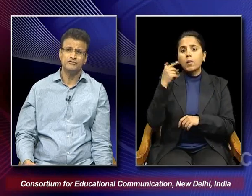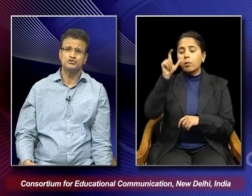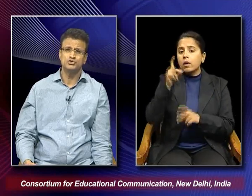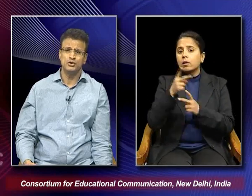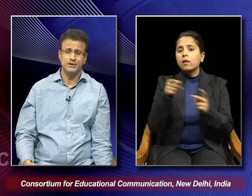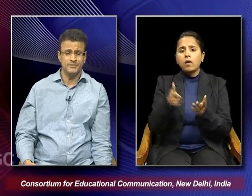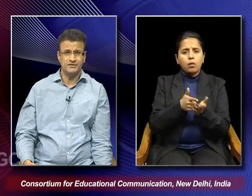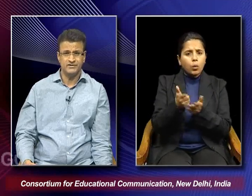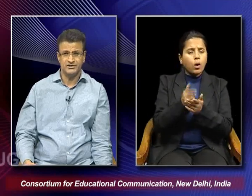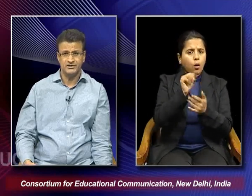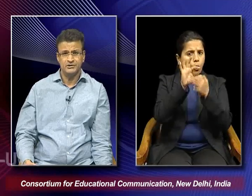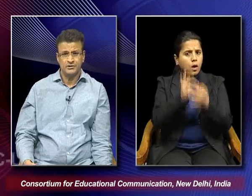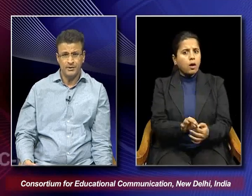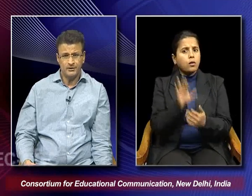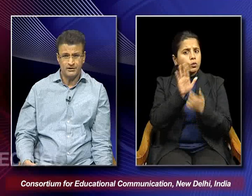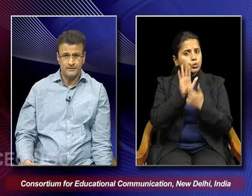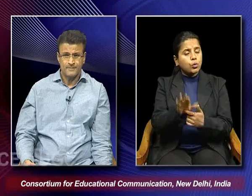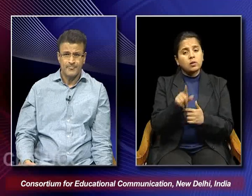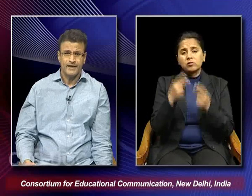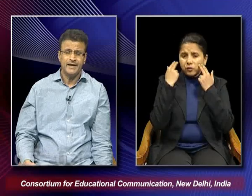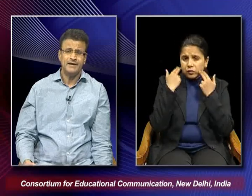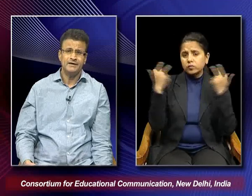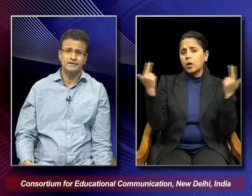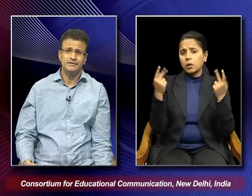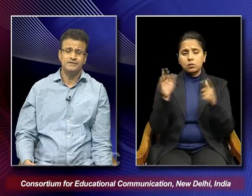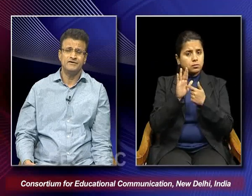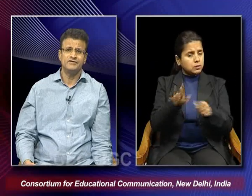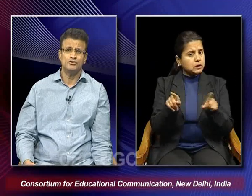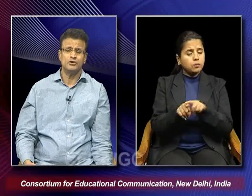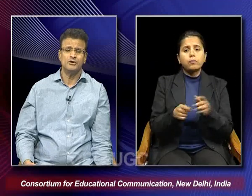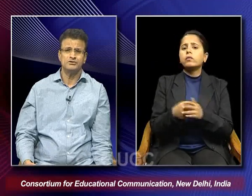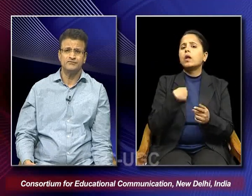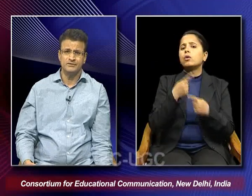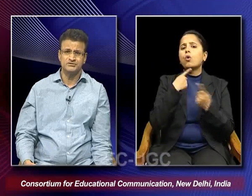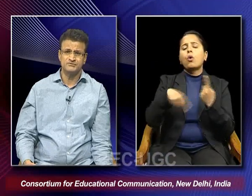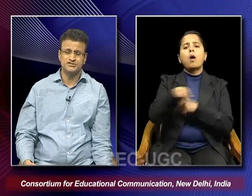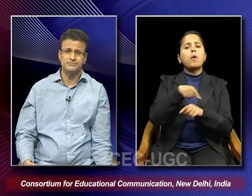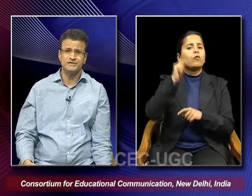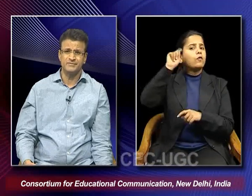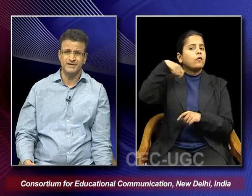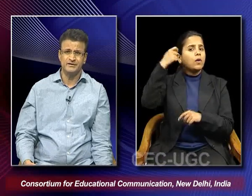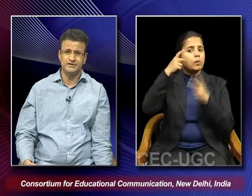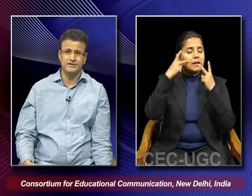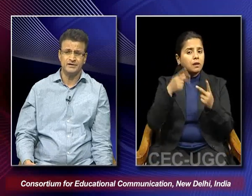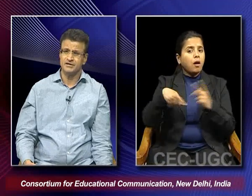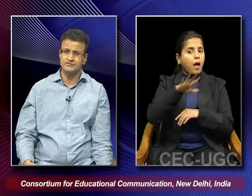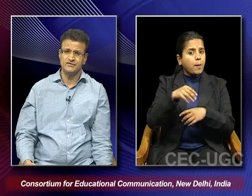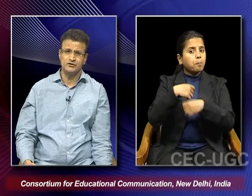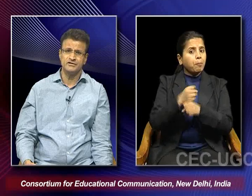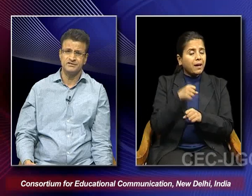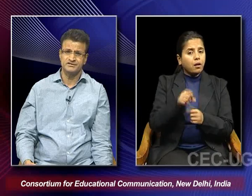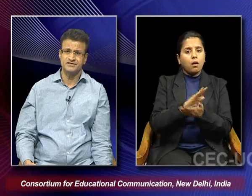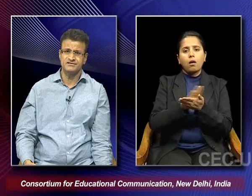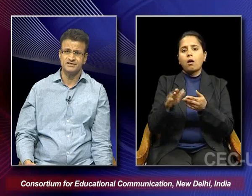have also become very popular. And when we talk about the films which have been made, Hakikat we have